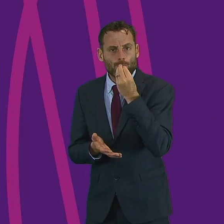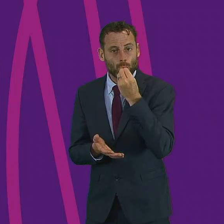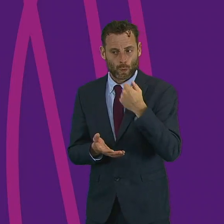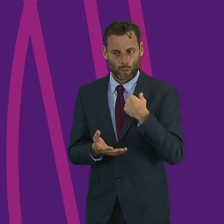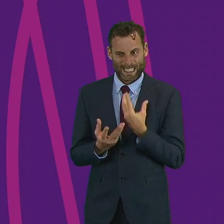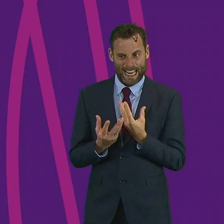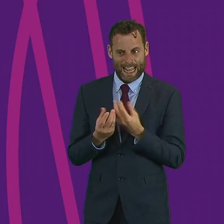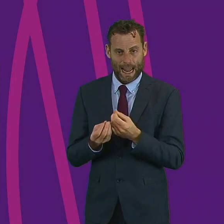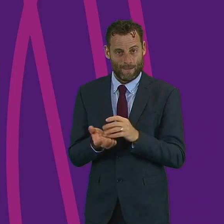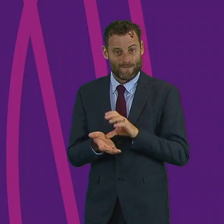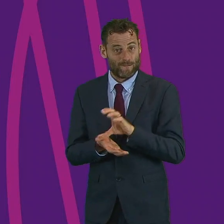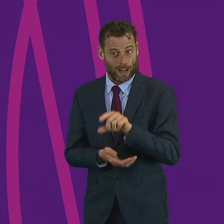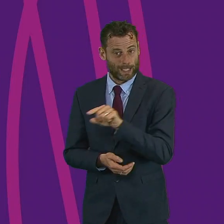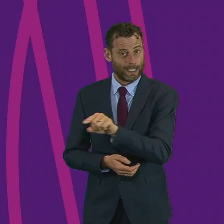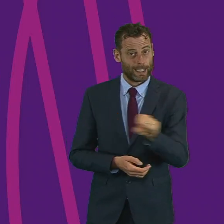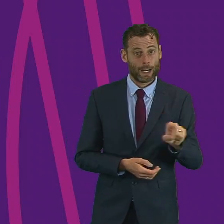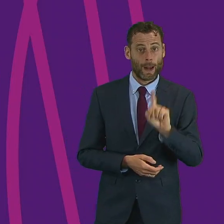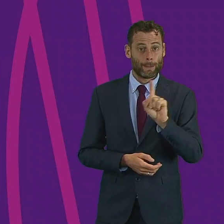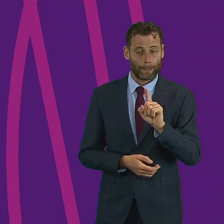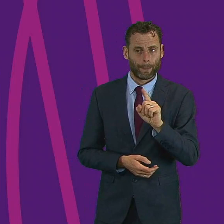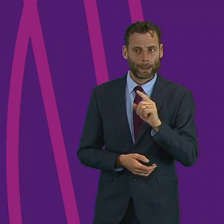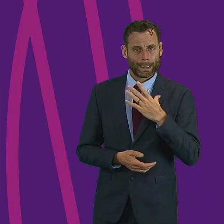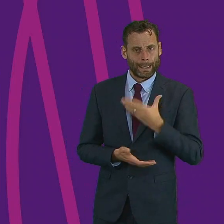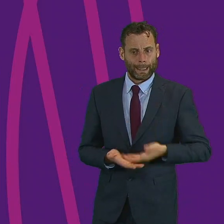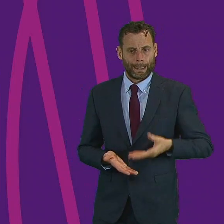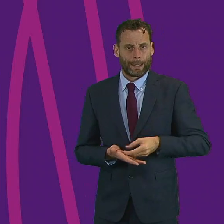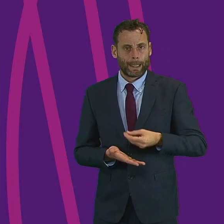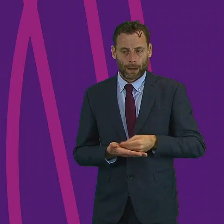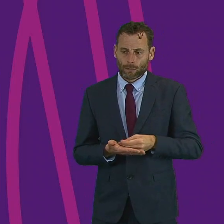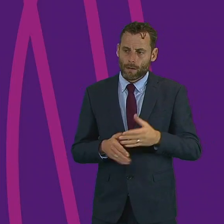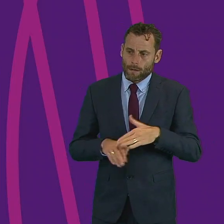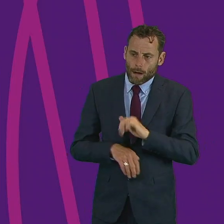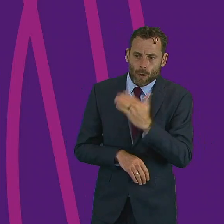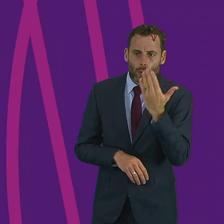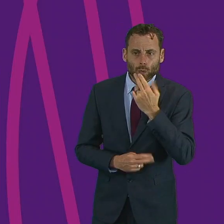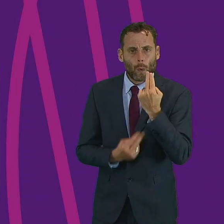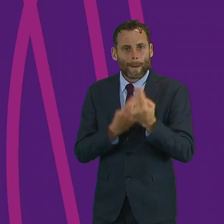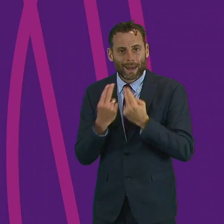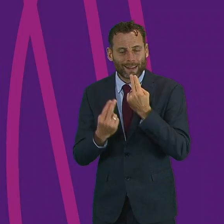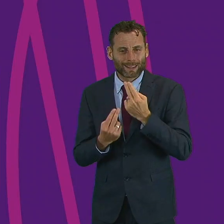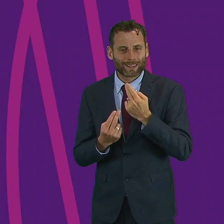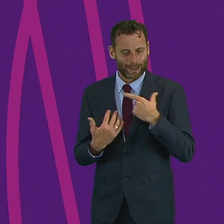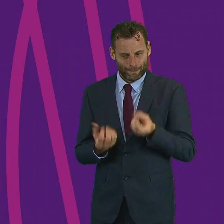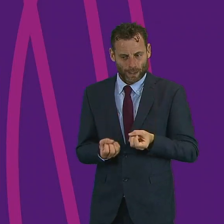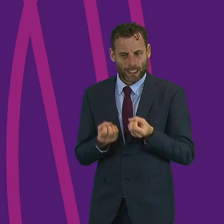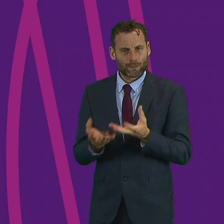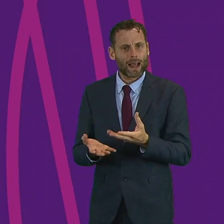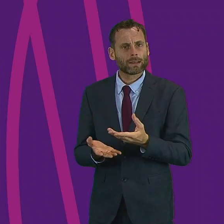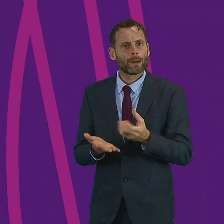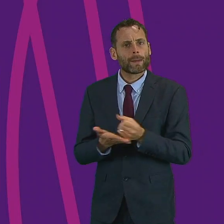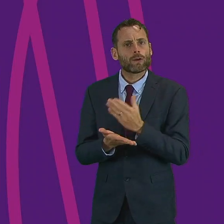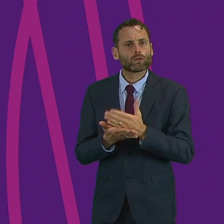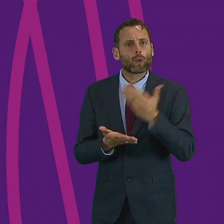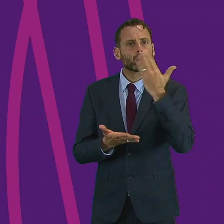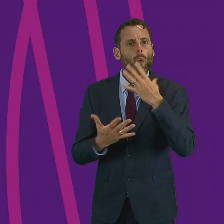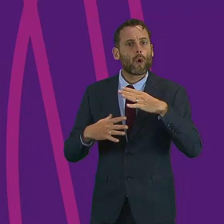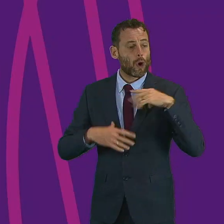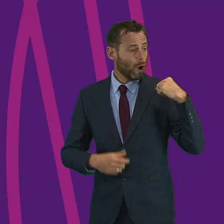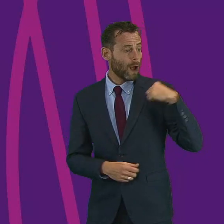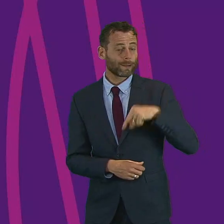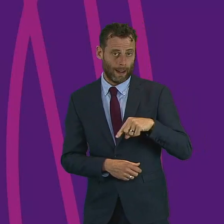legislation. I wish we did in this Parliament so that we could set stricter conditions around all of these things. But I absolutely call